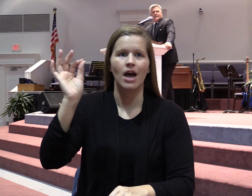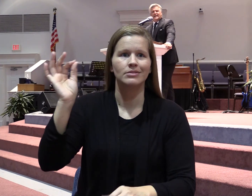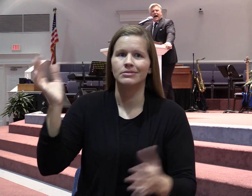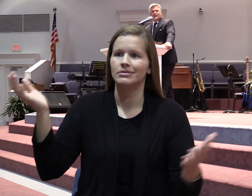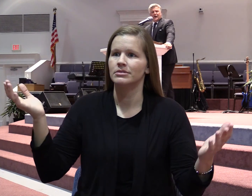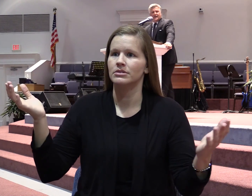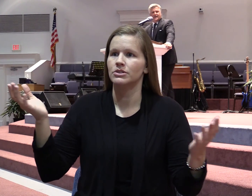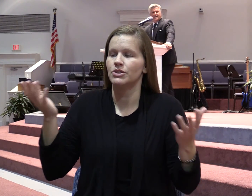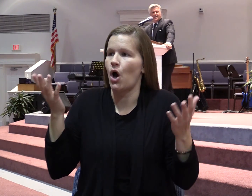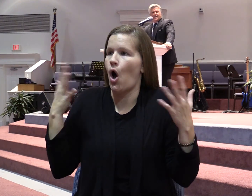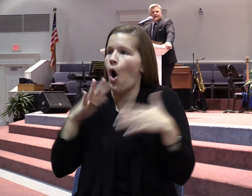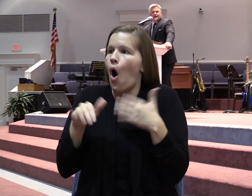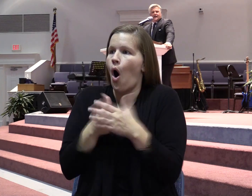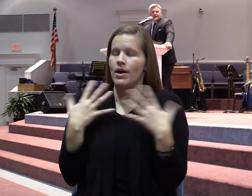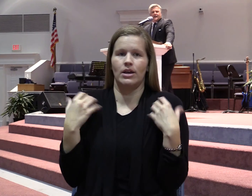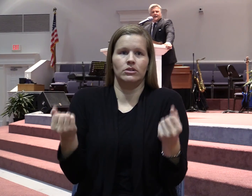the doctor,